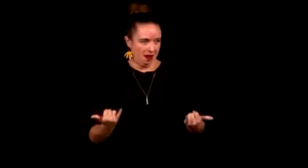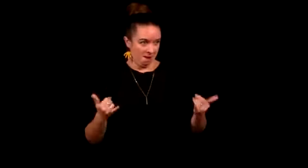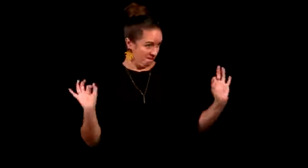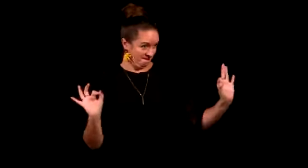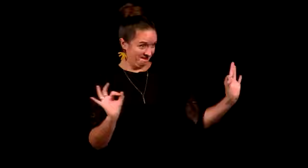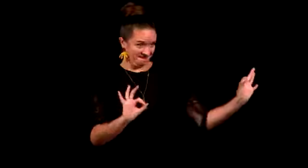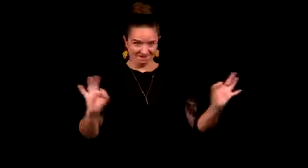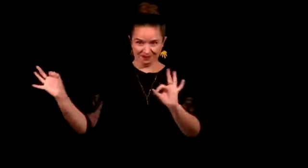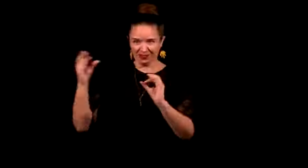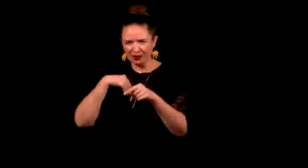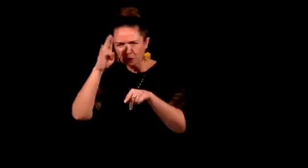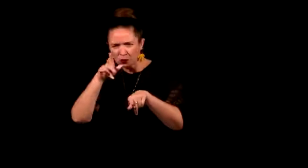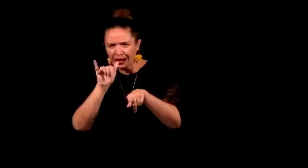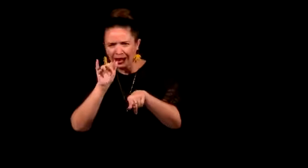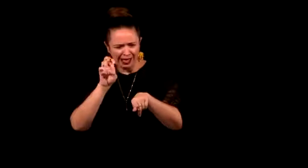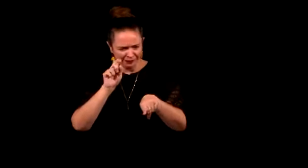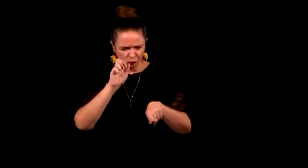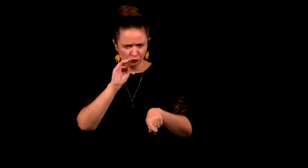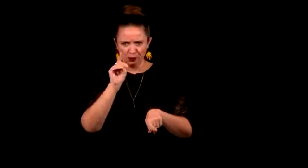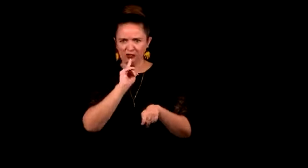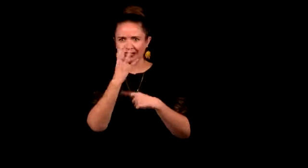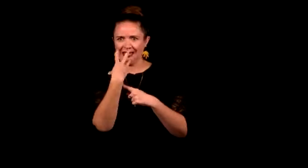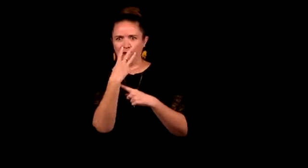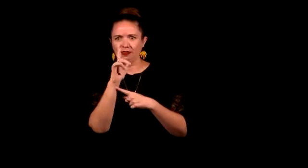So this kind of shows where I am now.